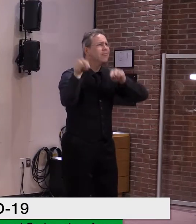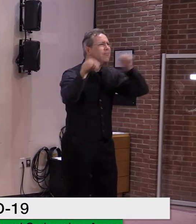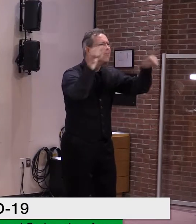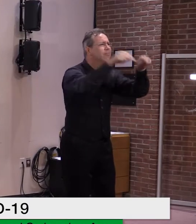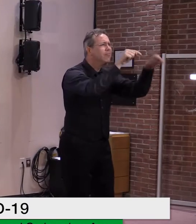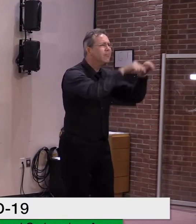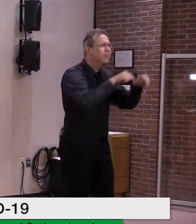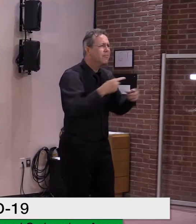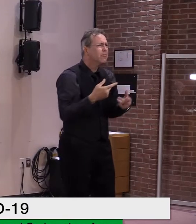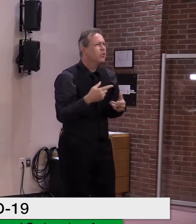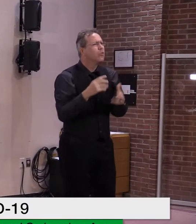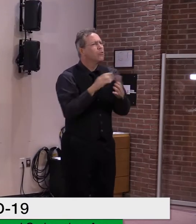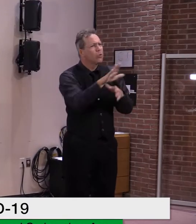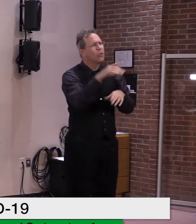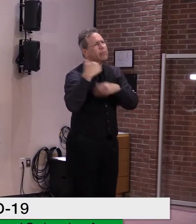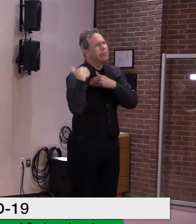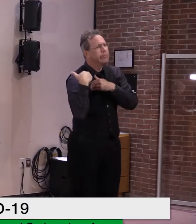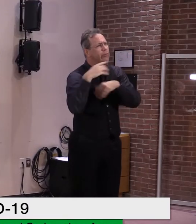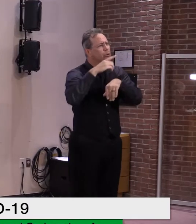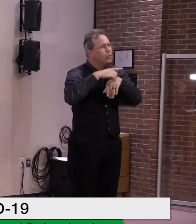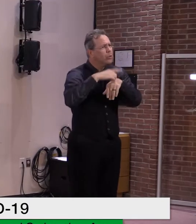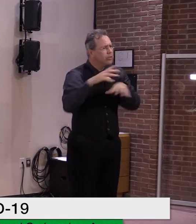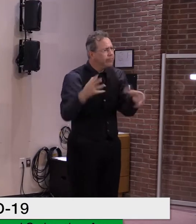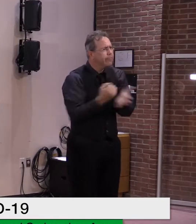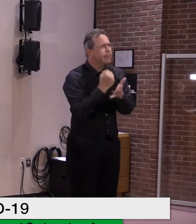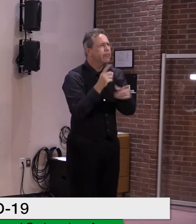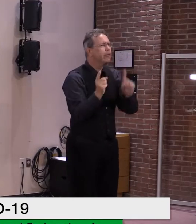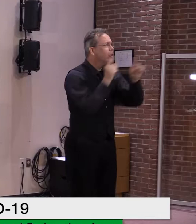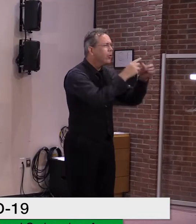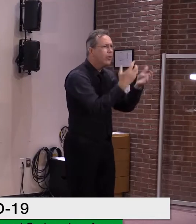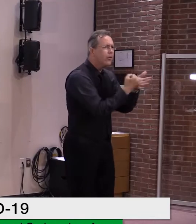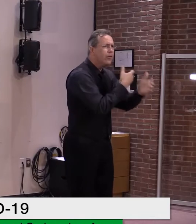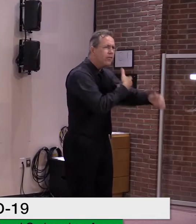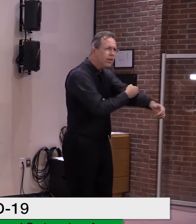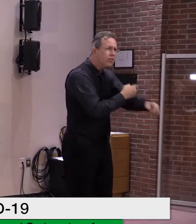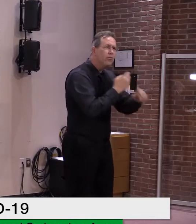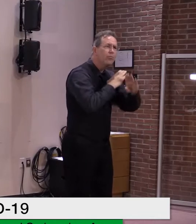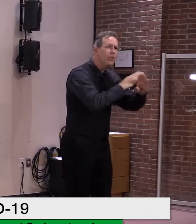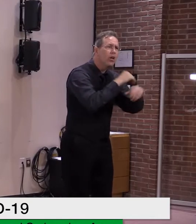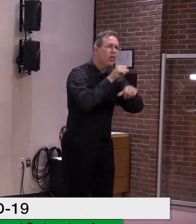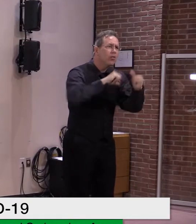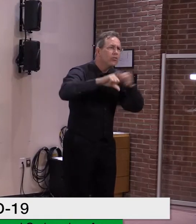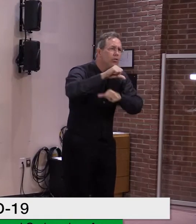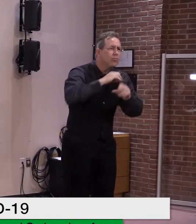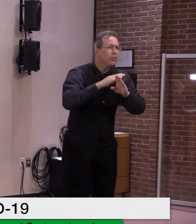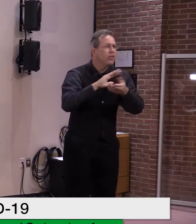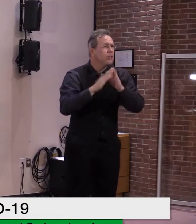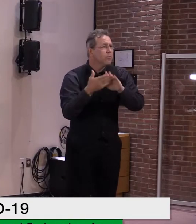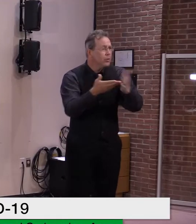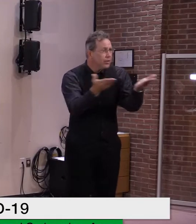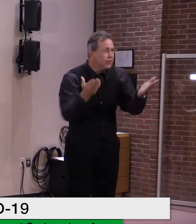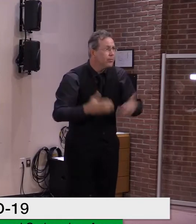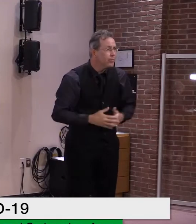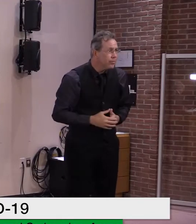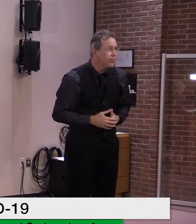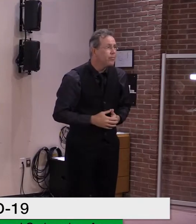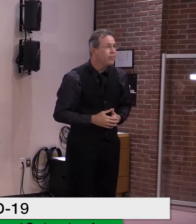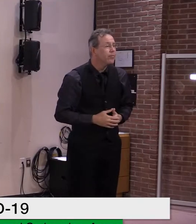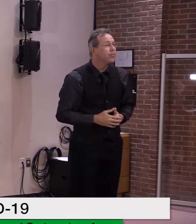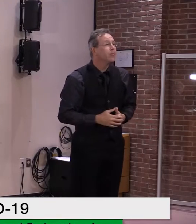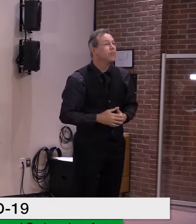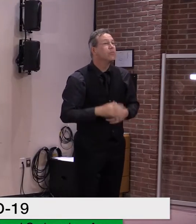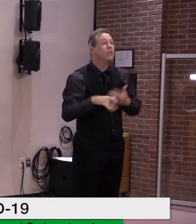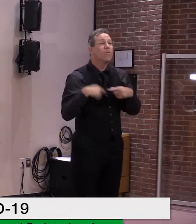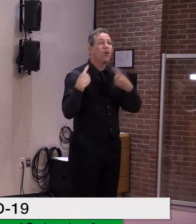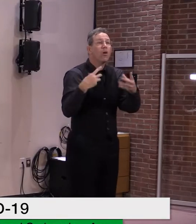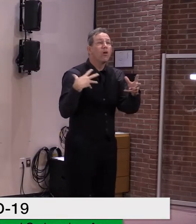your loved ones, and your community. In terms of overall progress, as of today, as it mentioned,